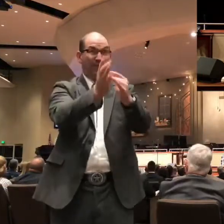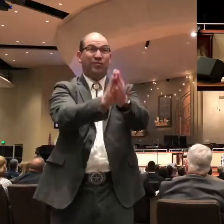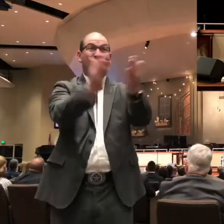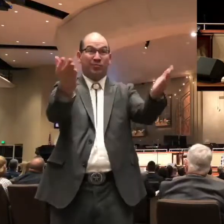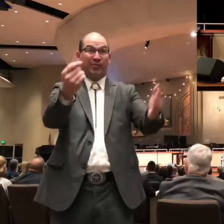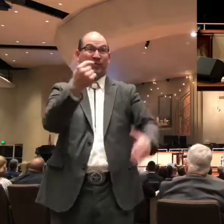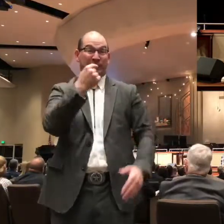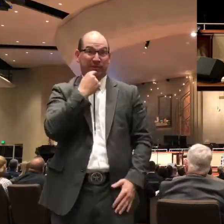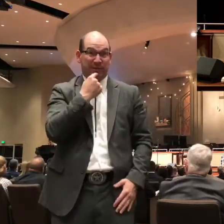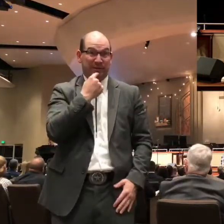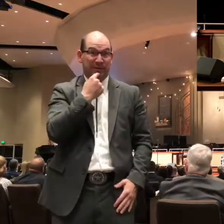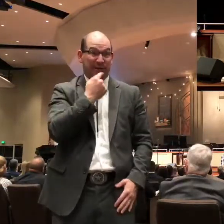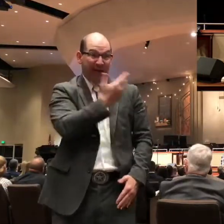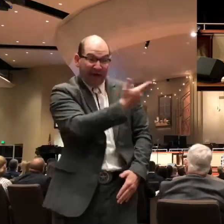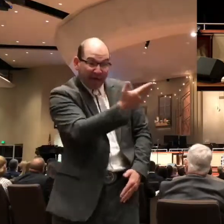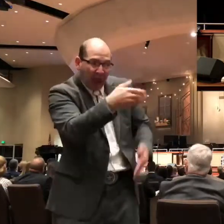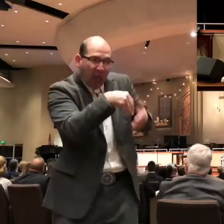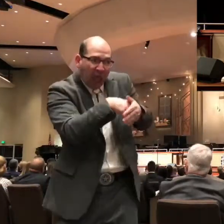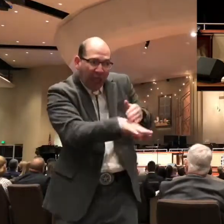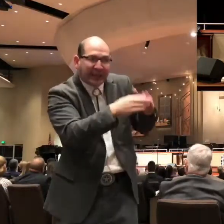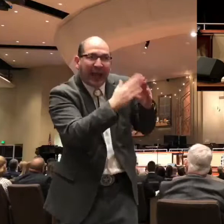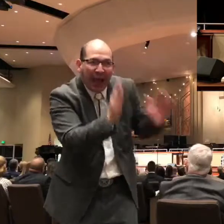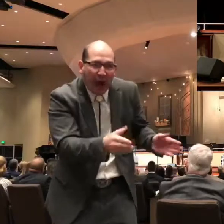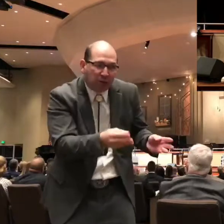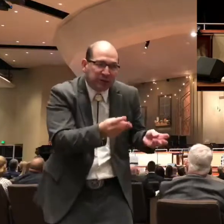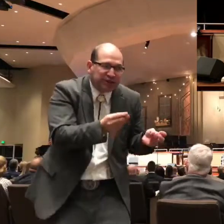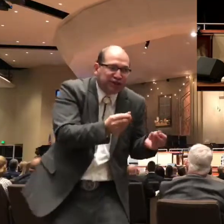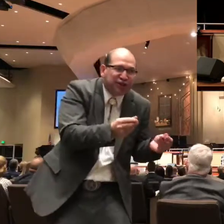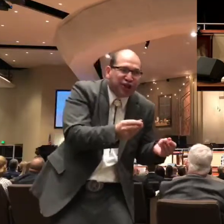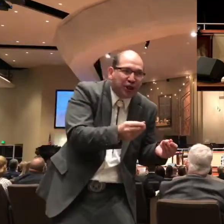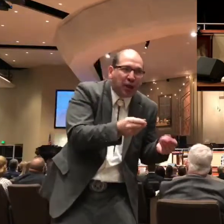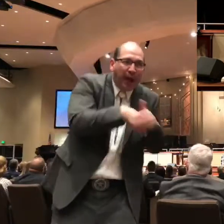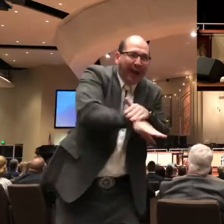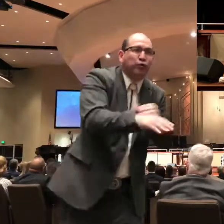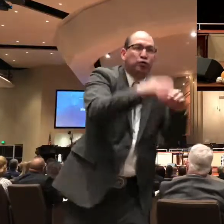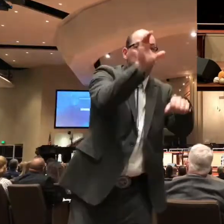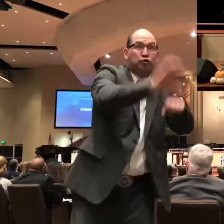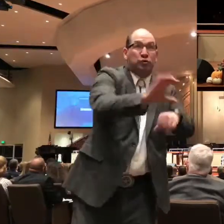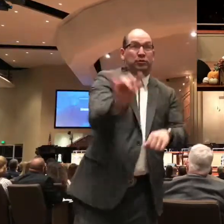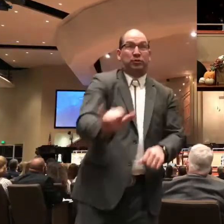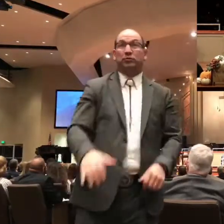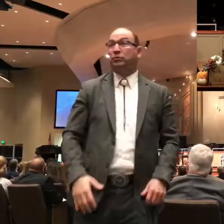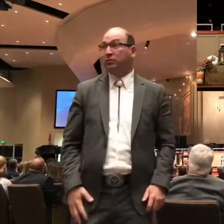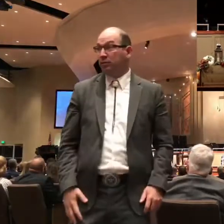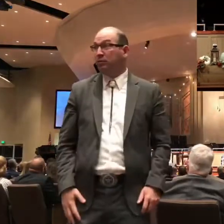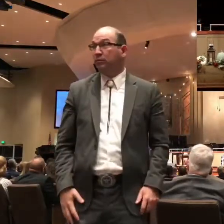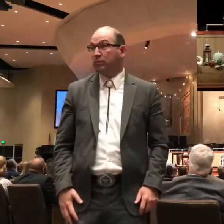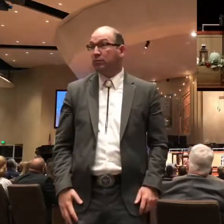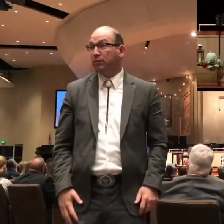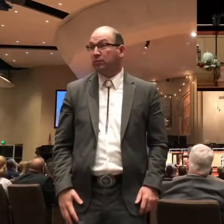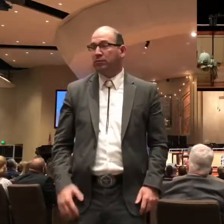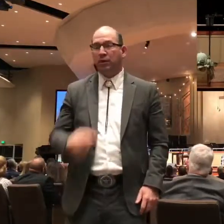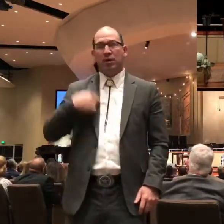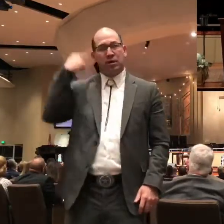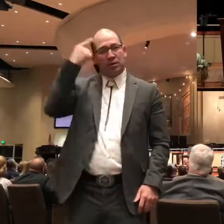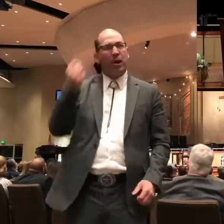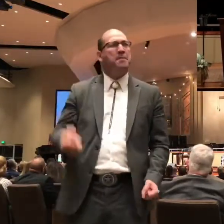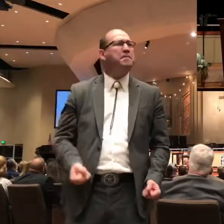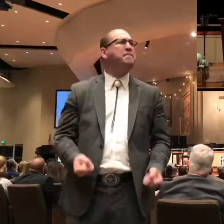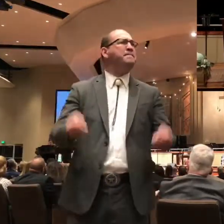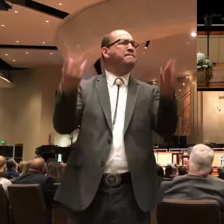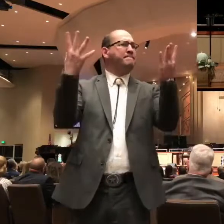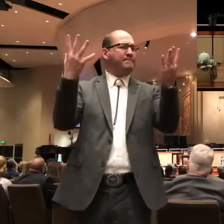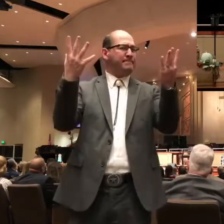words, that they are creeping into houses and they're creeping into churches. Listen, I think tonight of